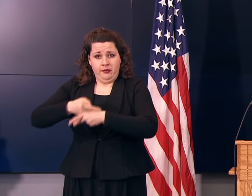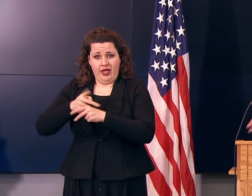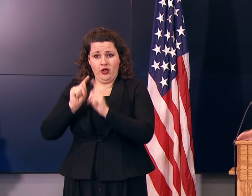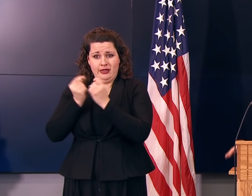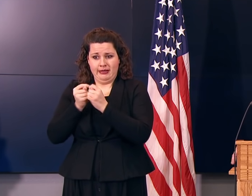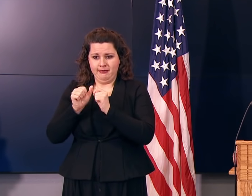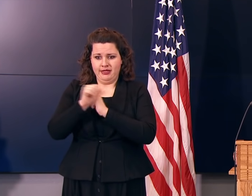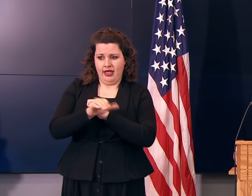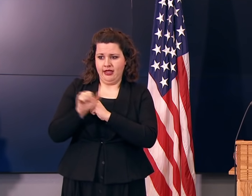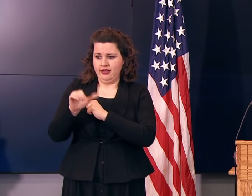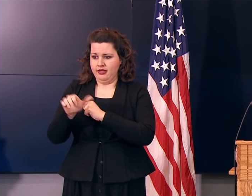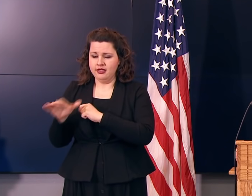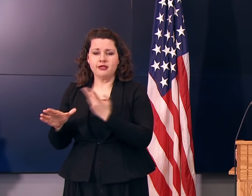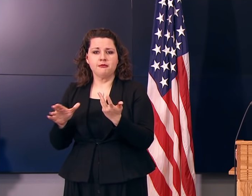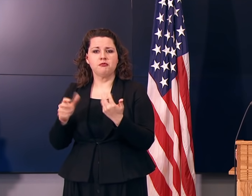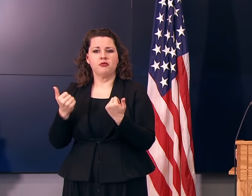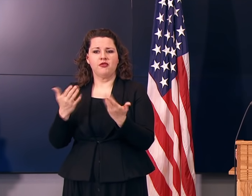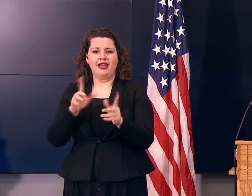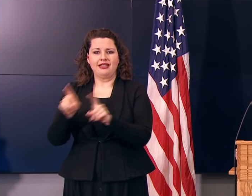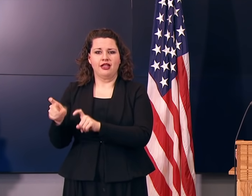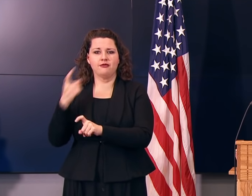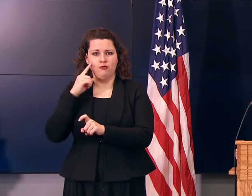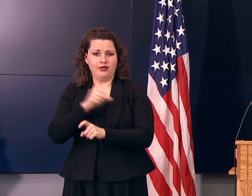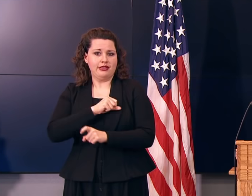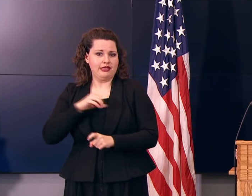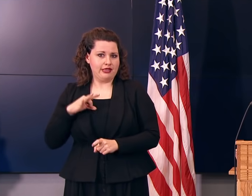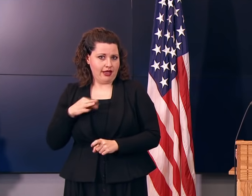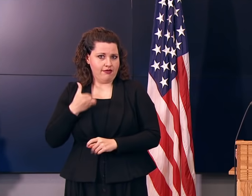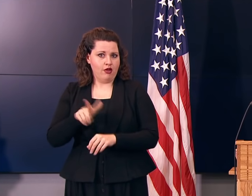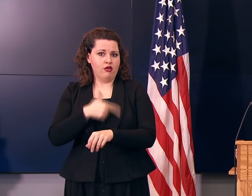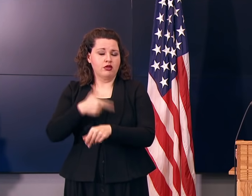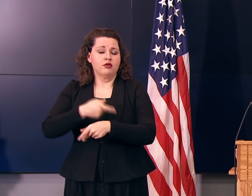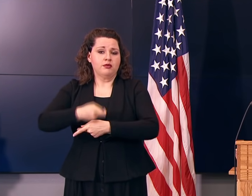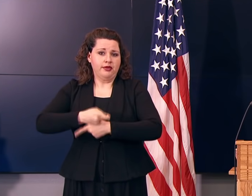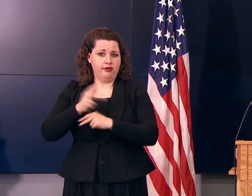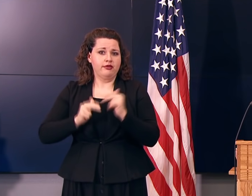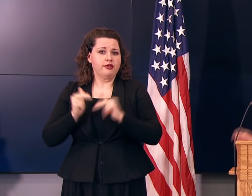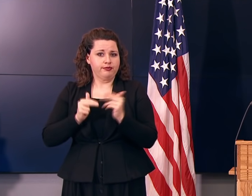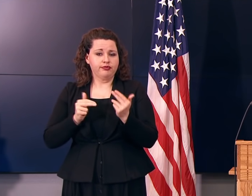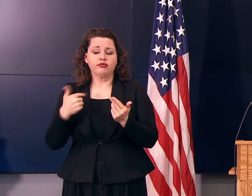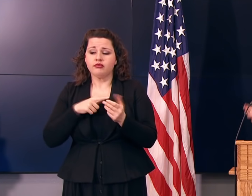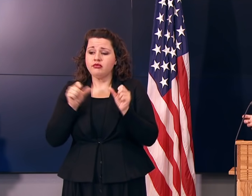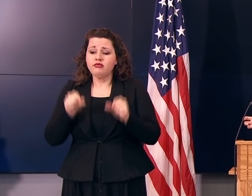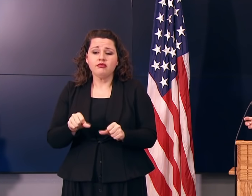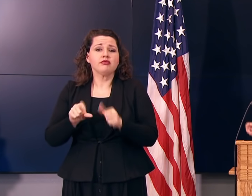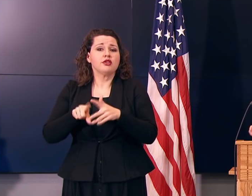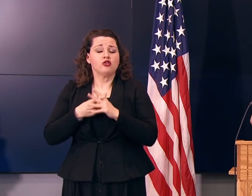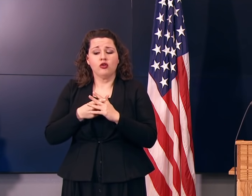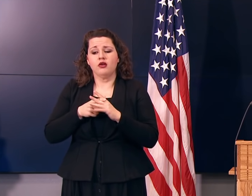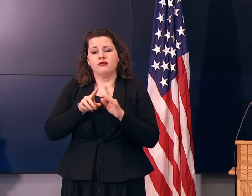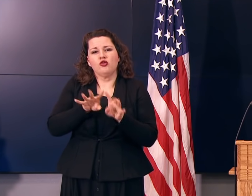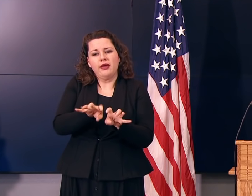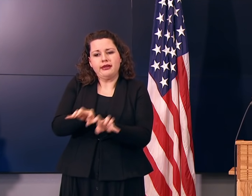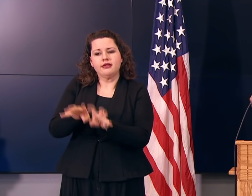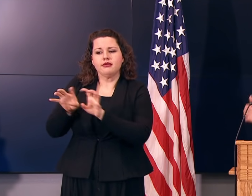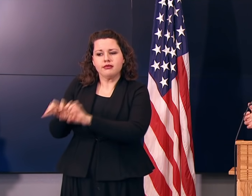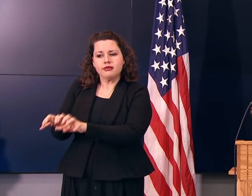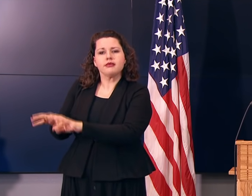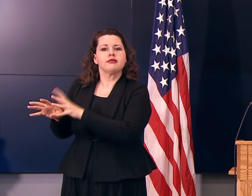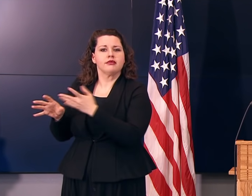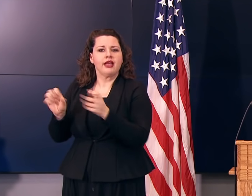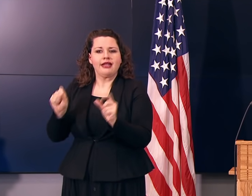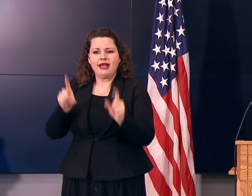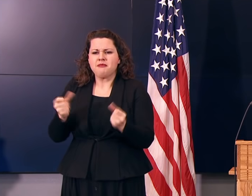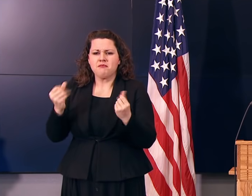where we're providing testing for the staff at our long-term care facilities, so we can start to do some surveillance testing so we can get in front